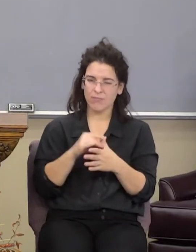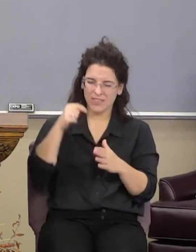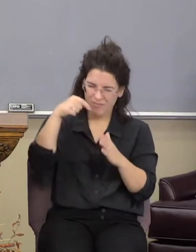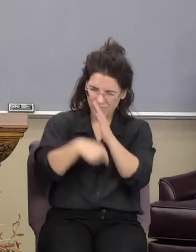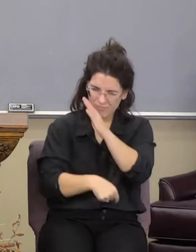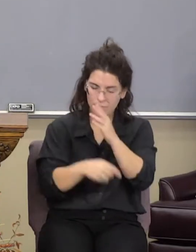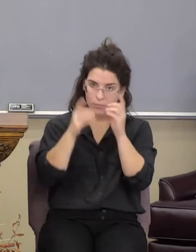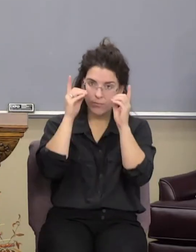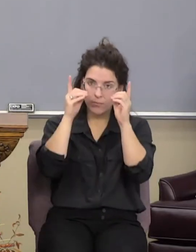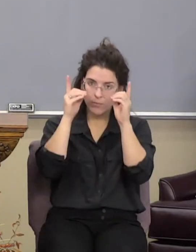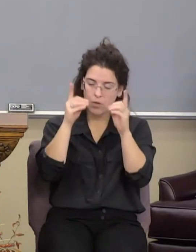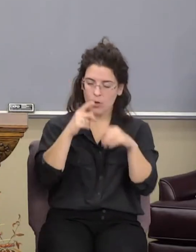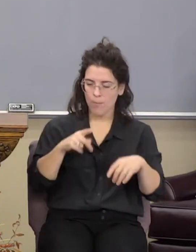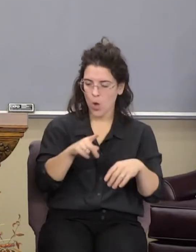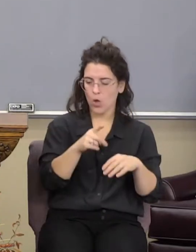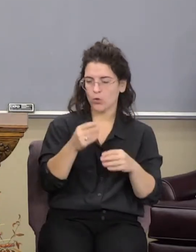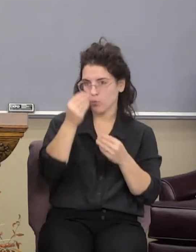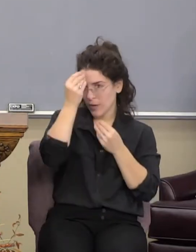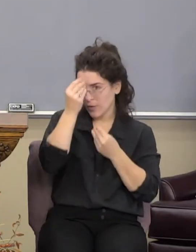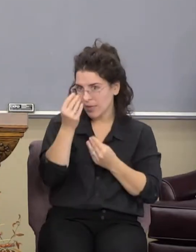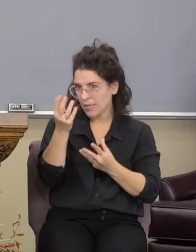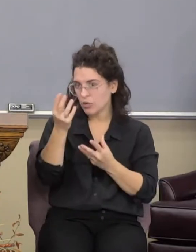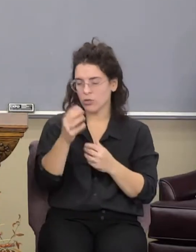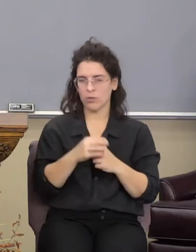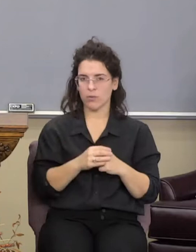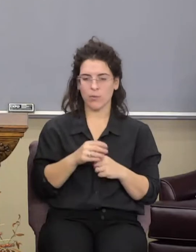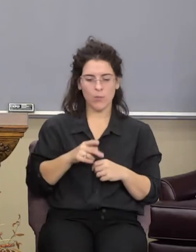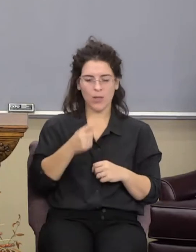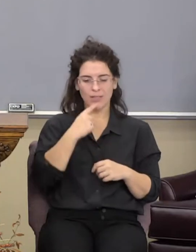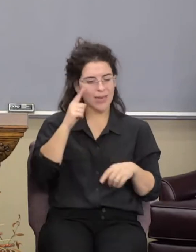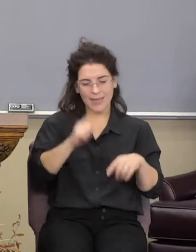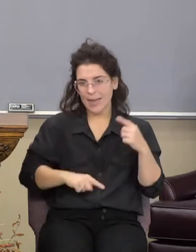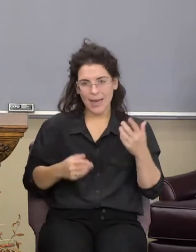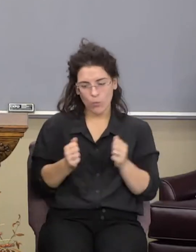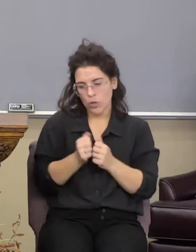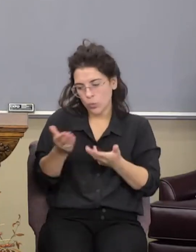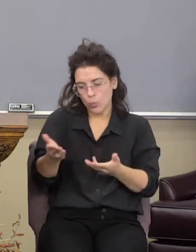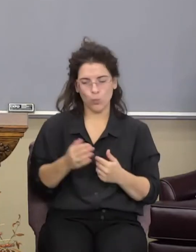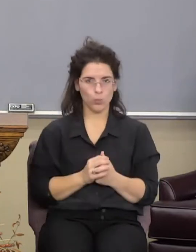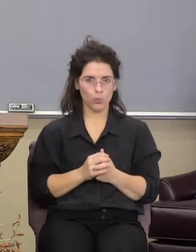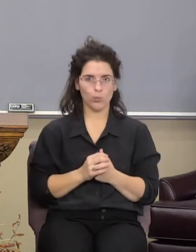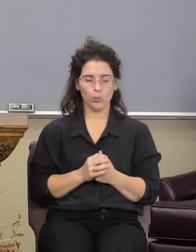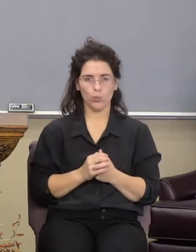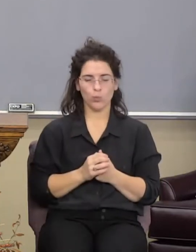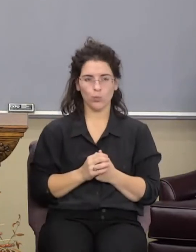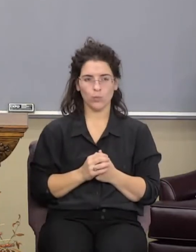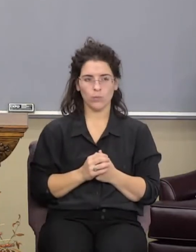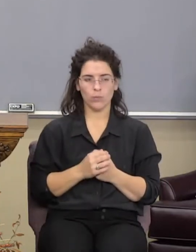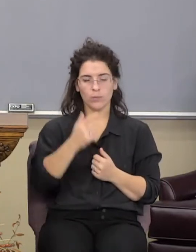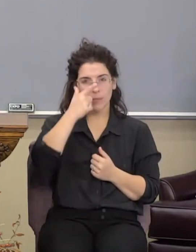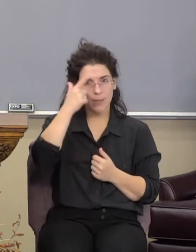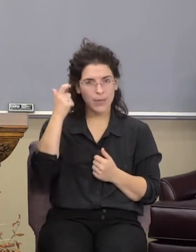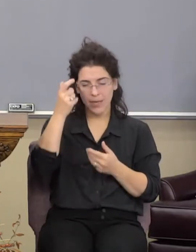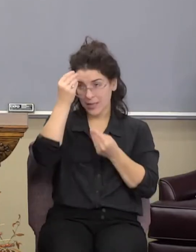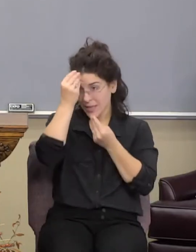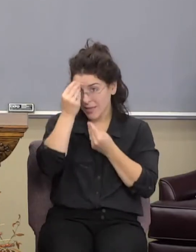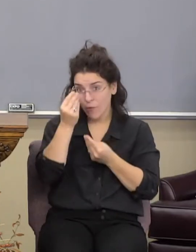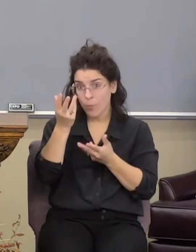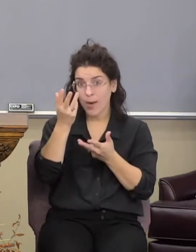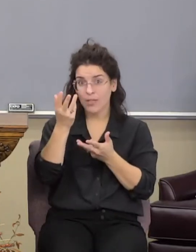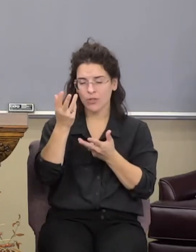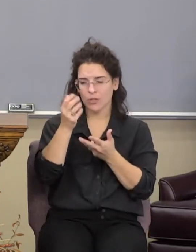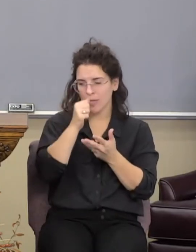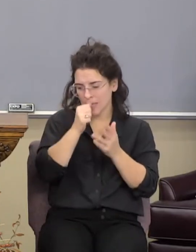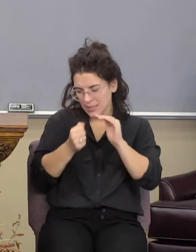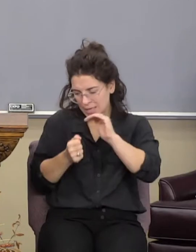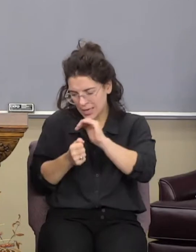Paul's revelation. And so what Paul is saying is, I can't do that. Because the information, this